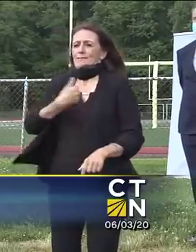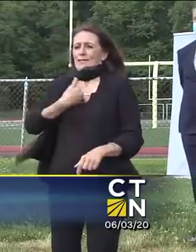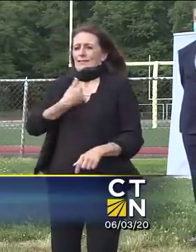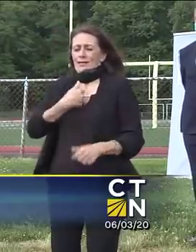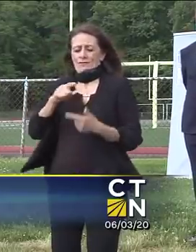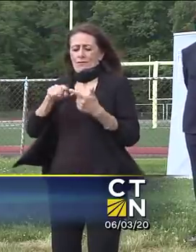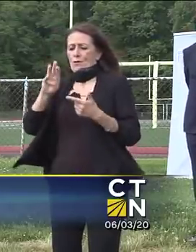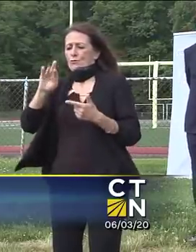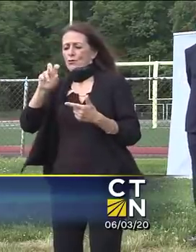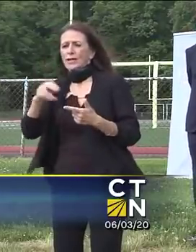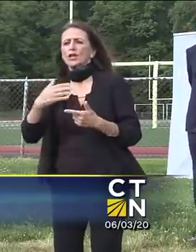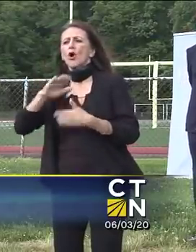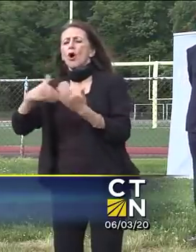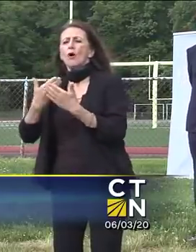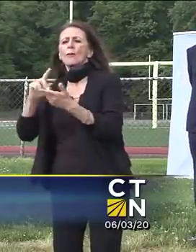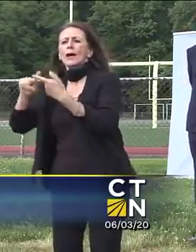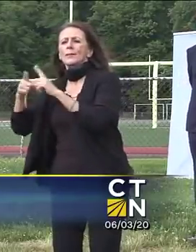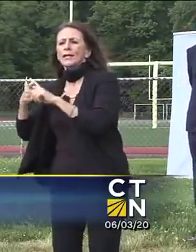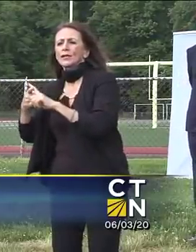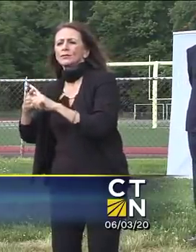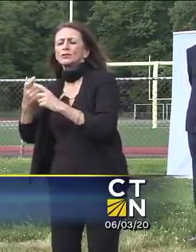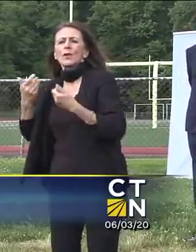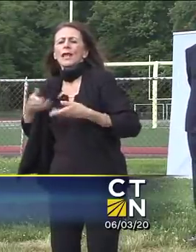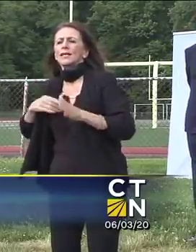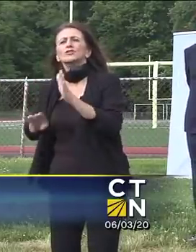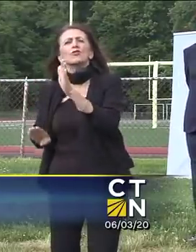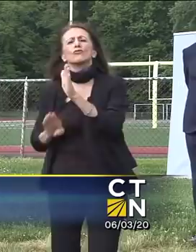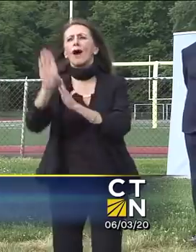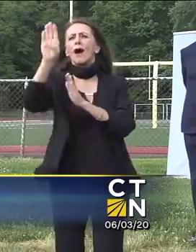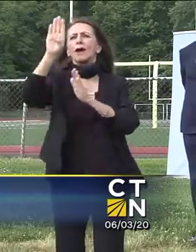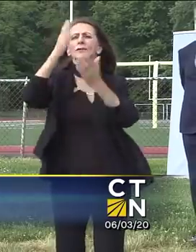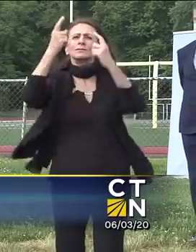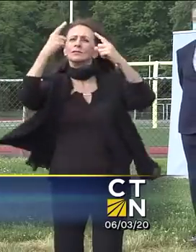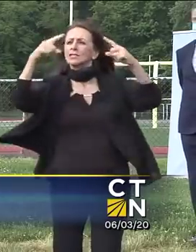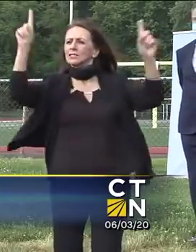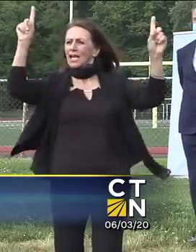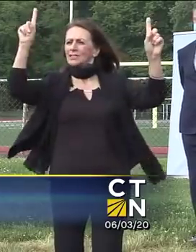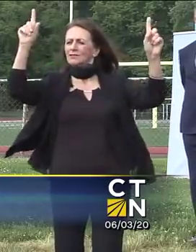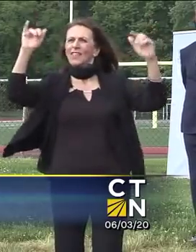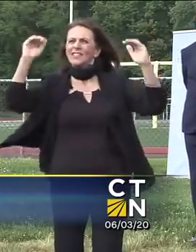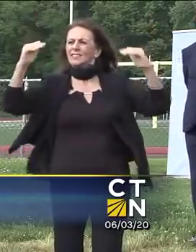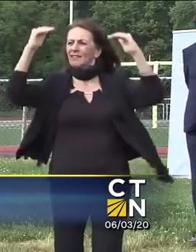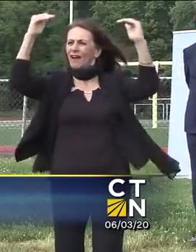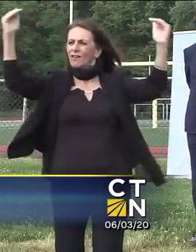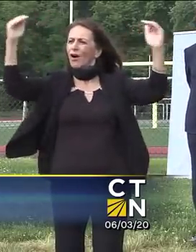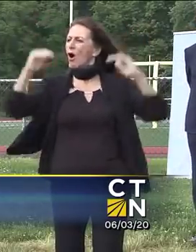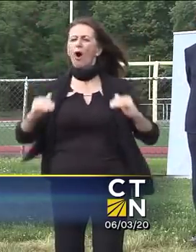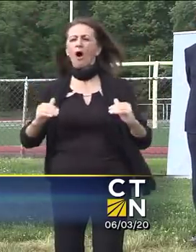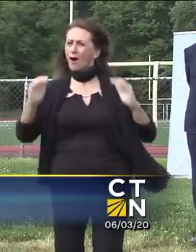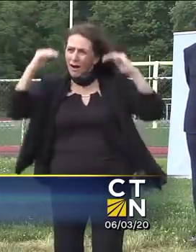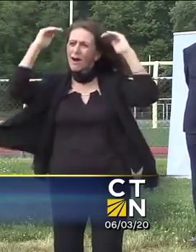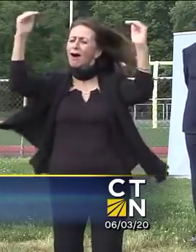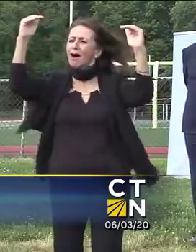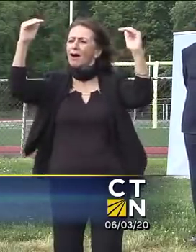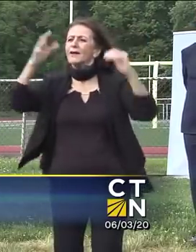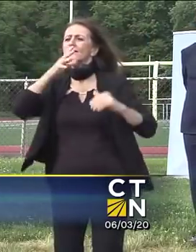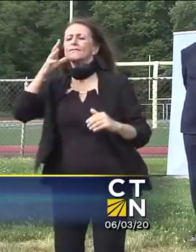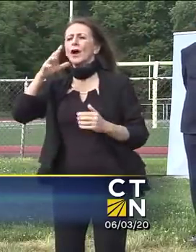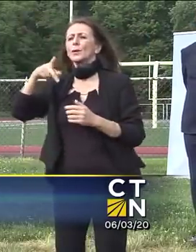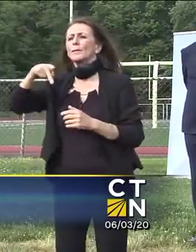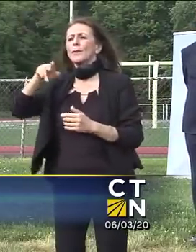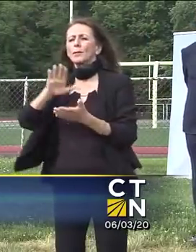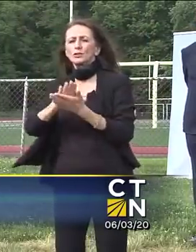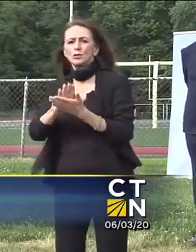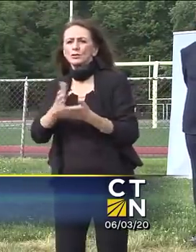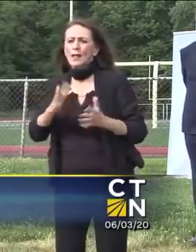and Brandon and my peers to thrive and succeed at the level that we do. Farmington Public Schools has given